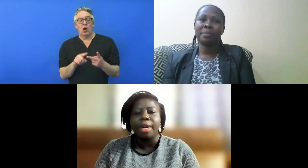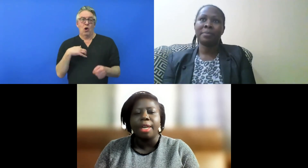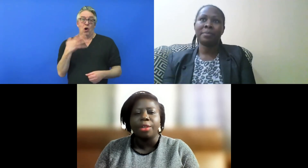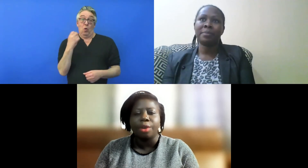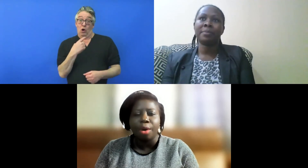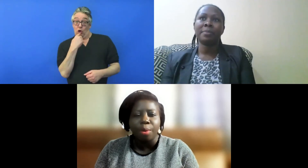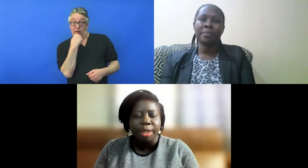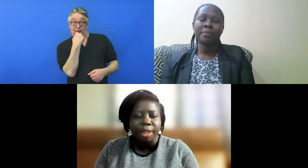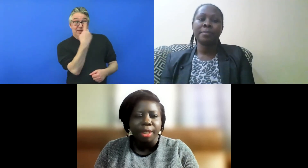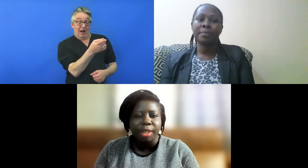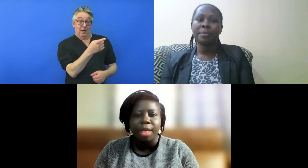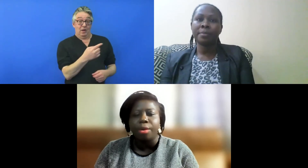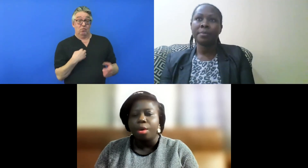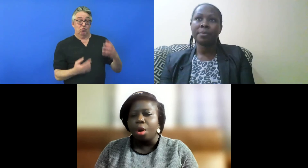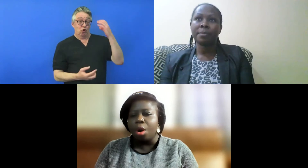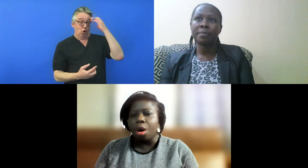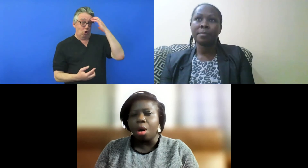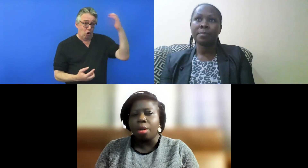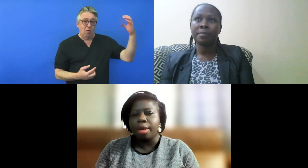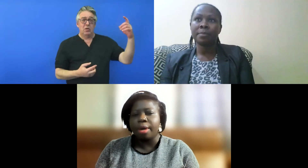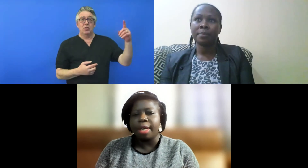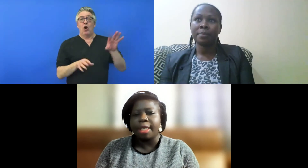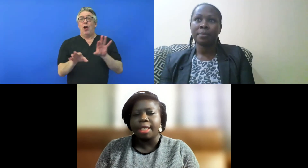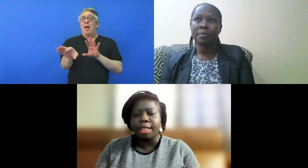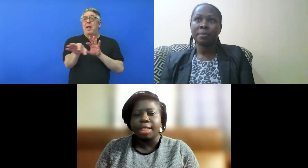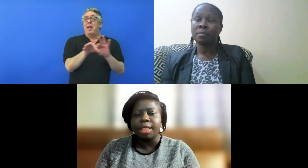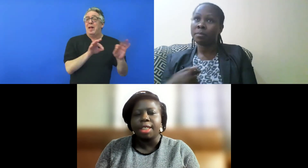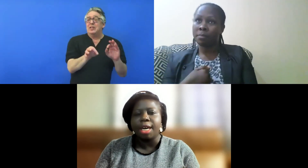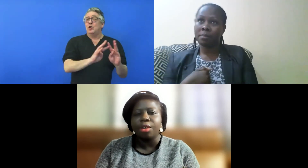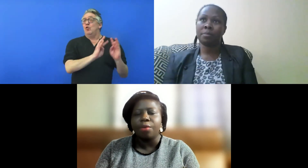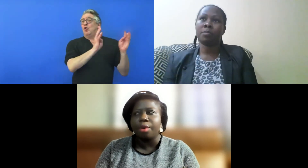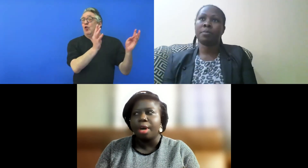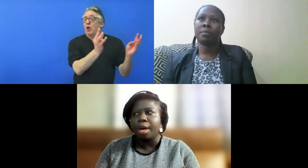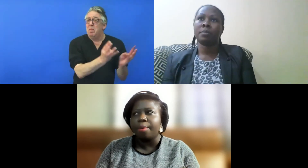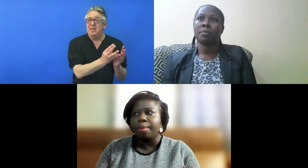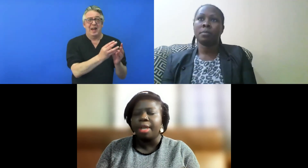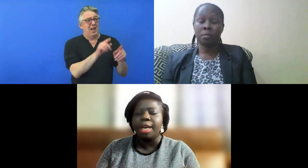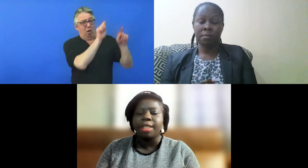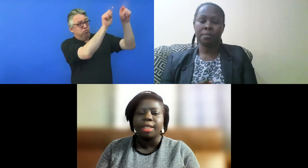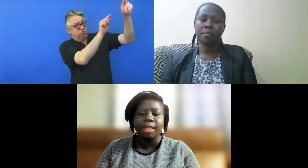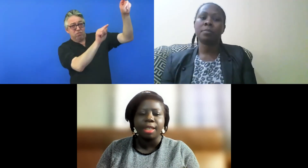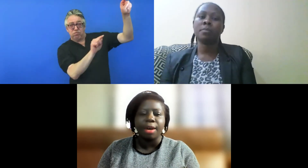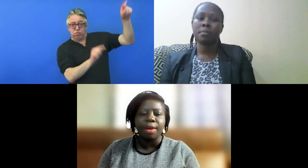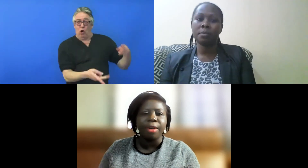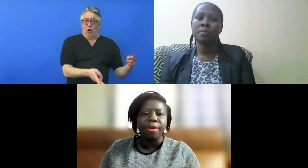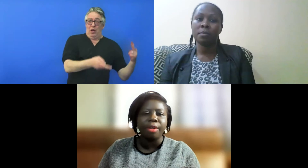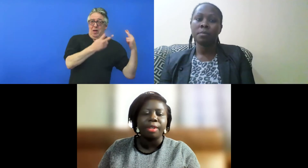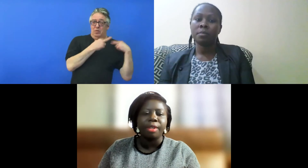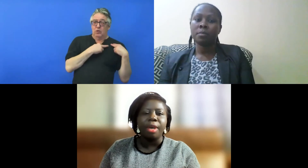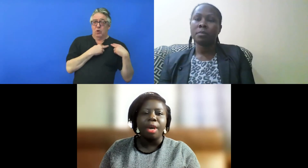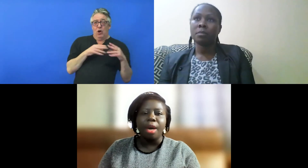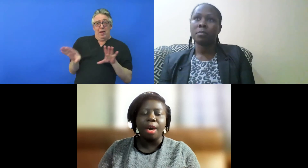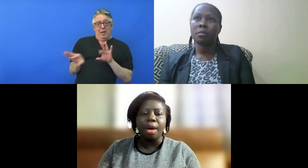our electoral commissions and all the organizations in charge of elections in our various